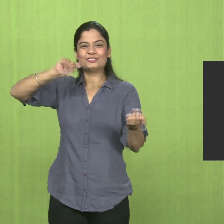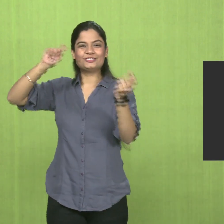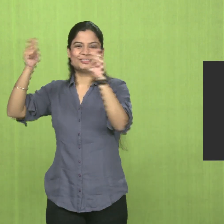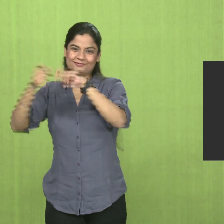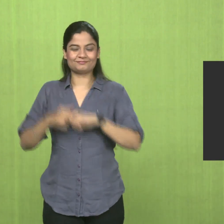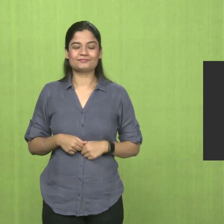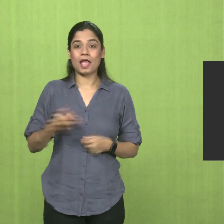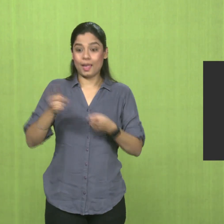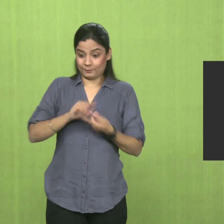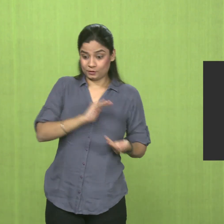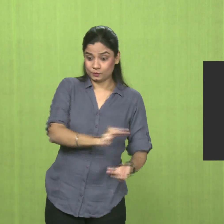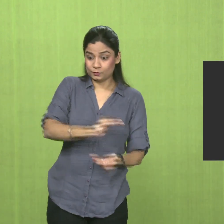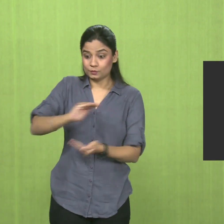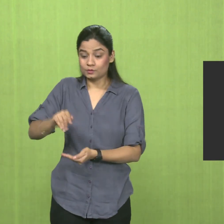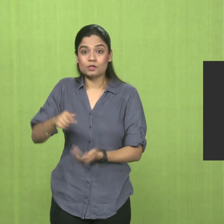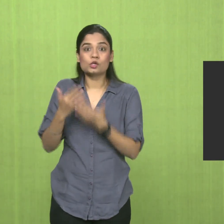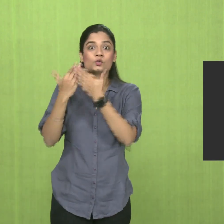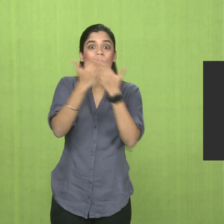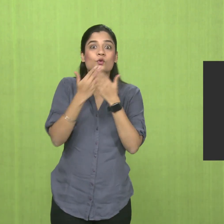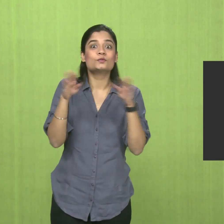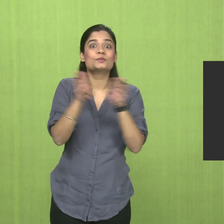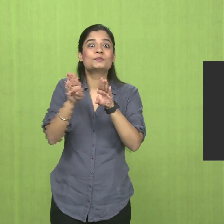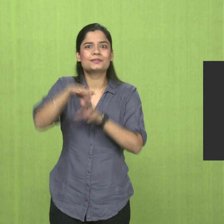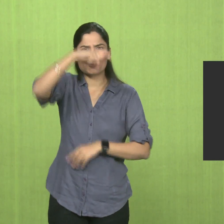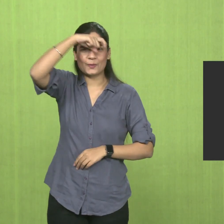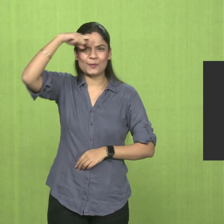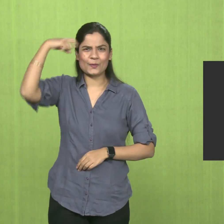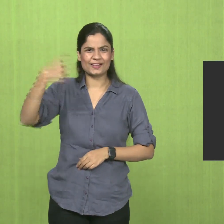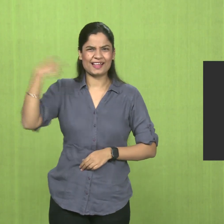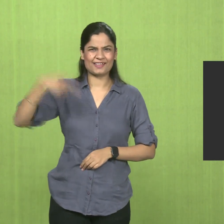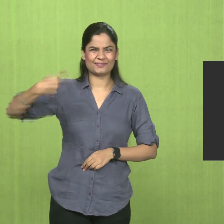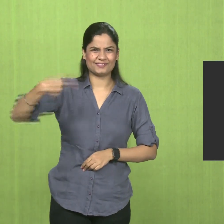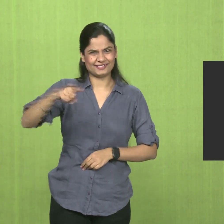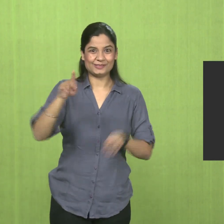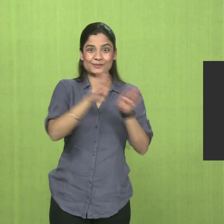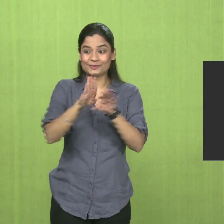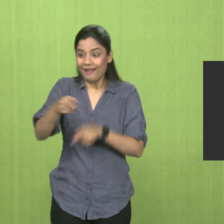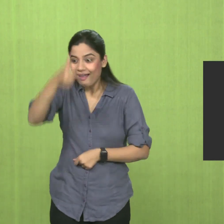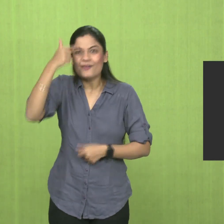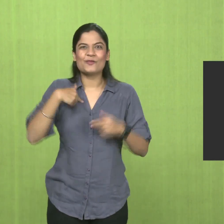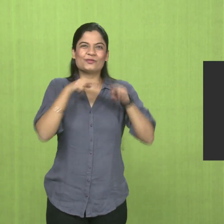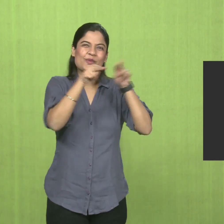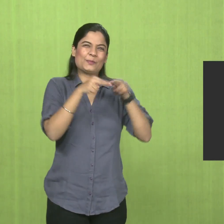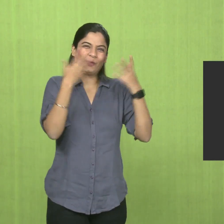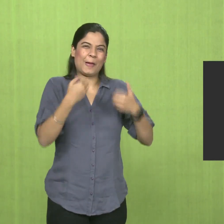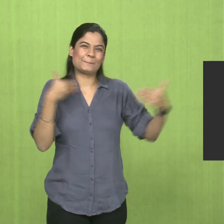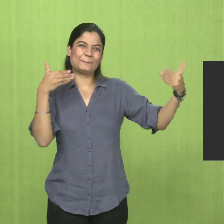so long, so we plan to visit them. And we plan it in the summer vacation when the kids also have holidays. So my